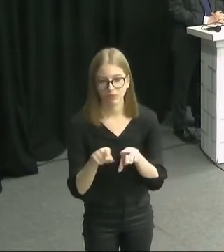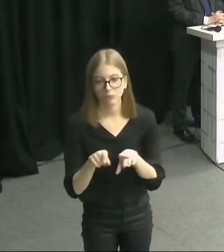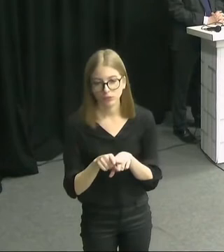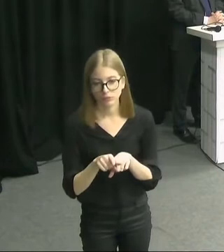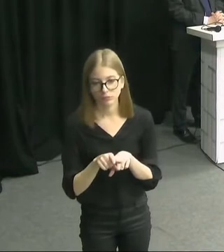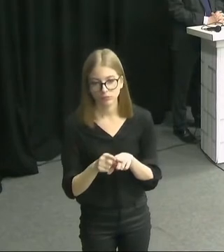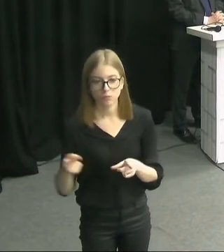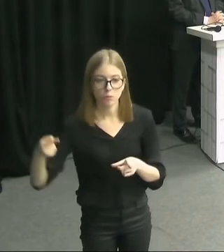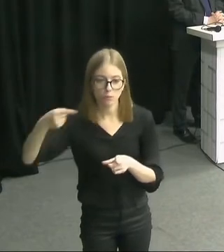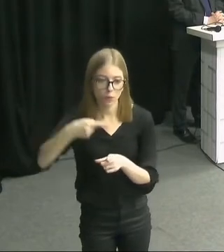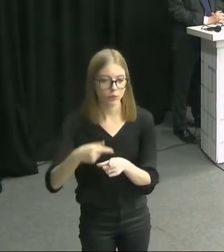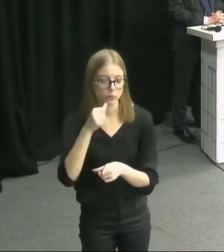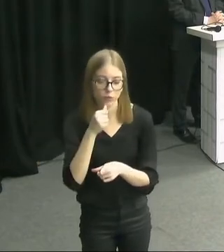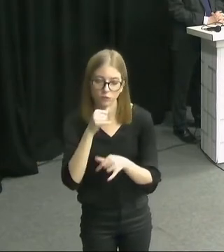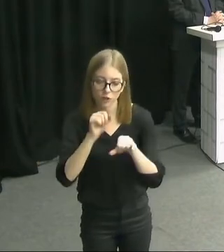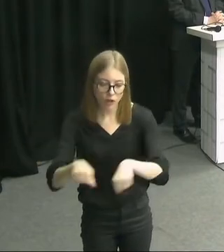also need mentoring.